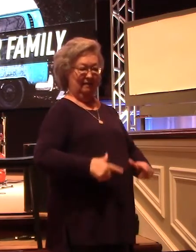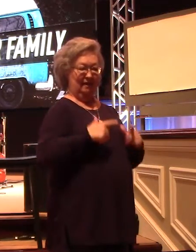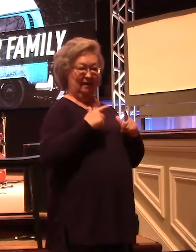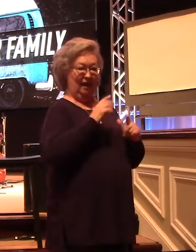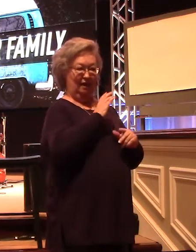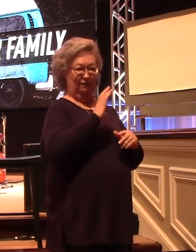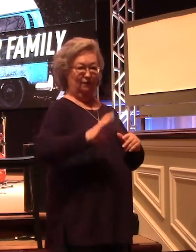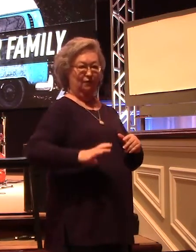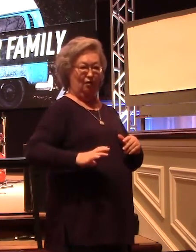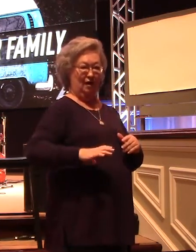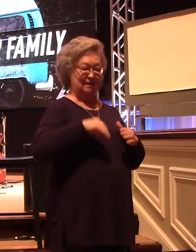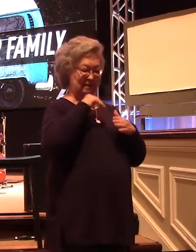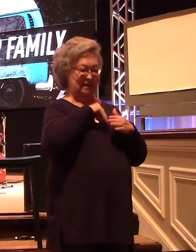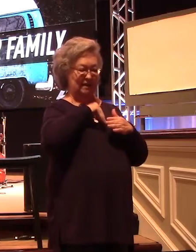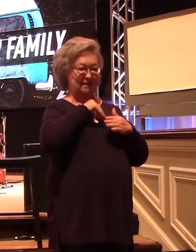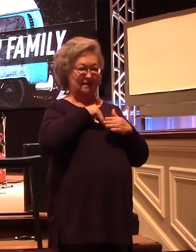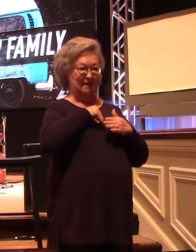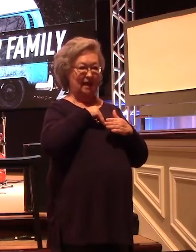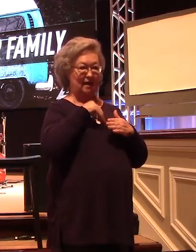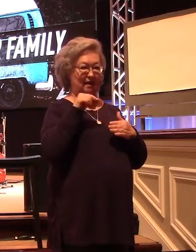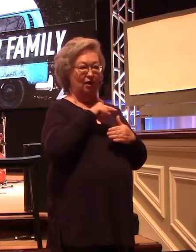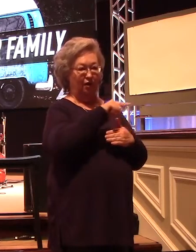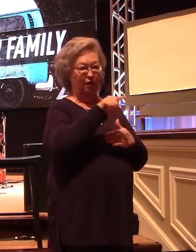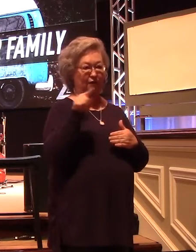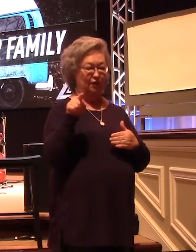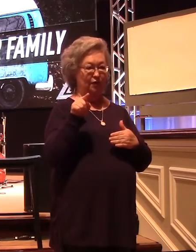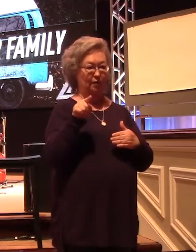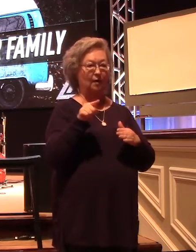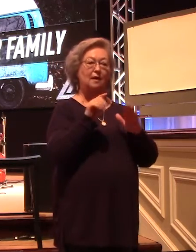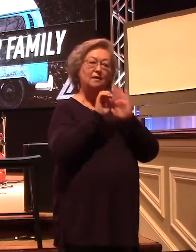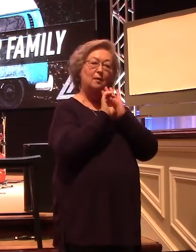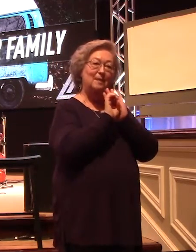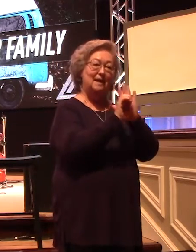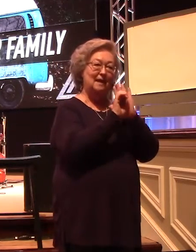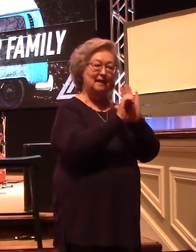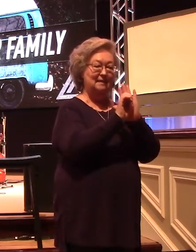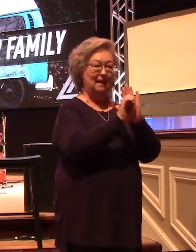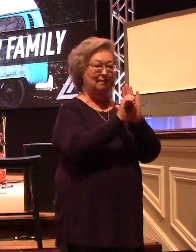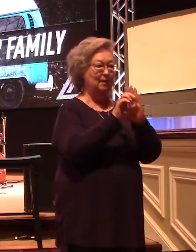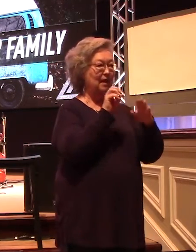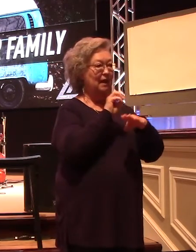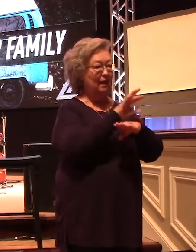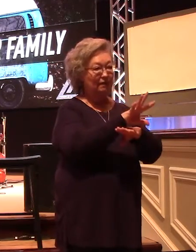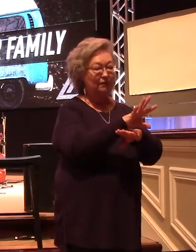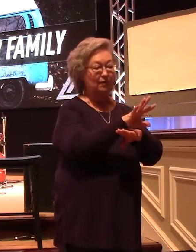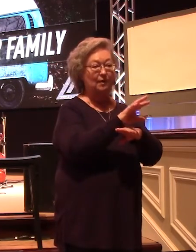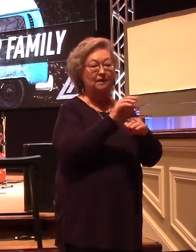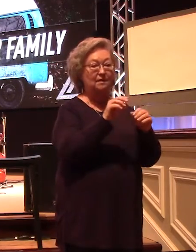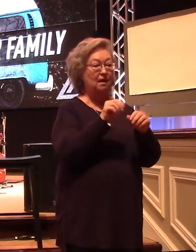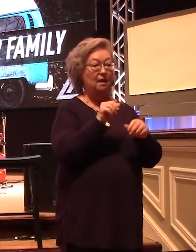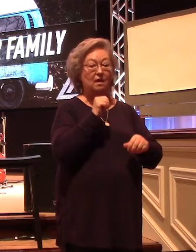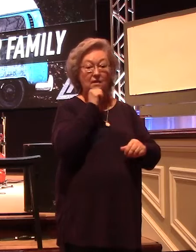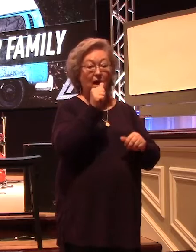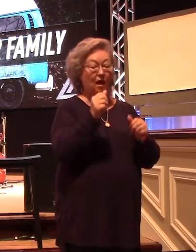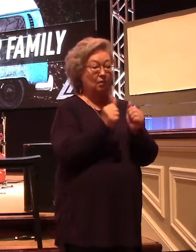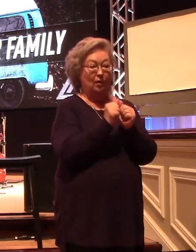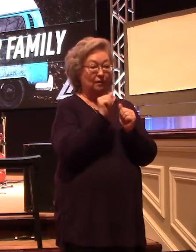what God's words say. Be an influence, be an example, not by word, but by